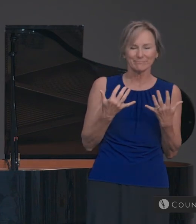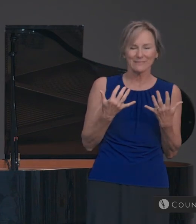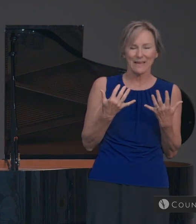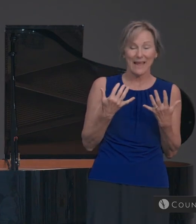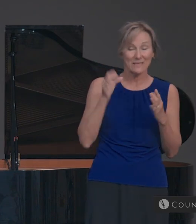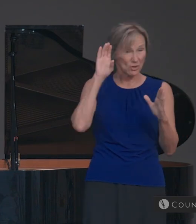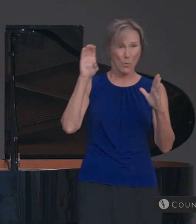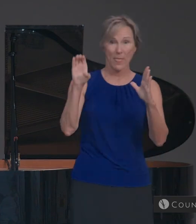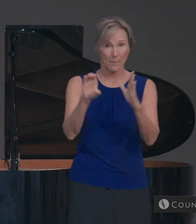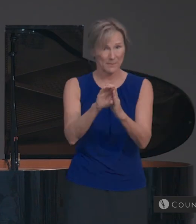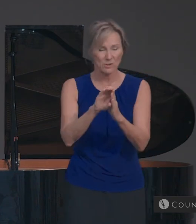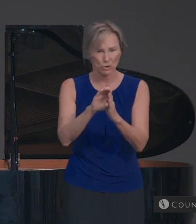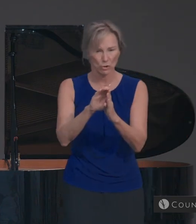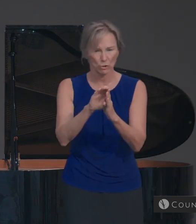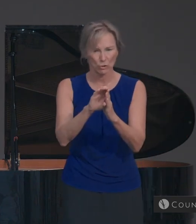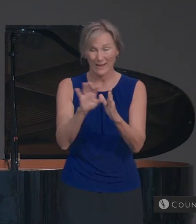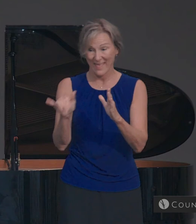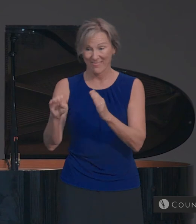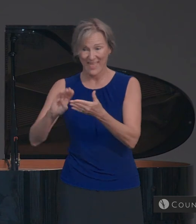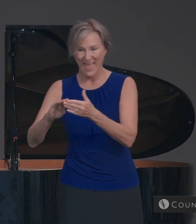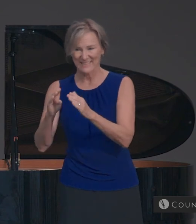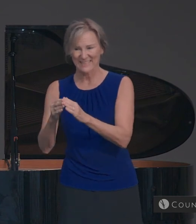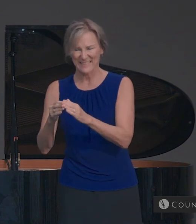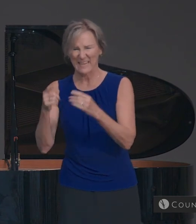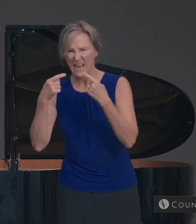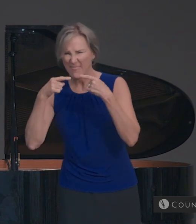horses to go into battle,